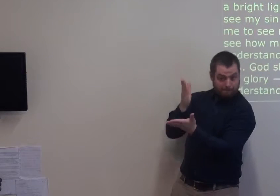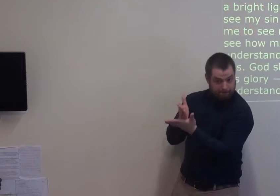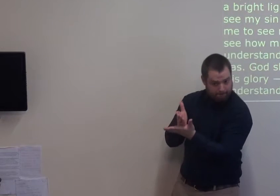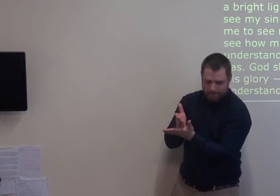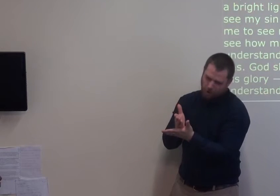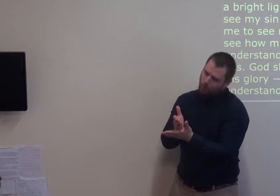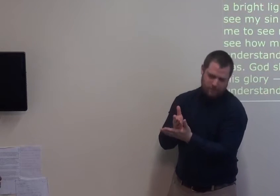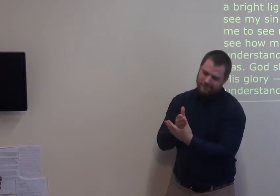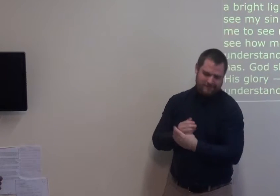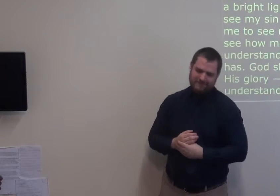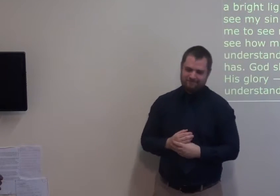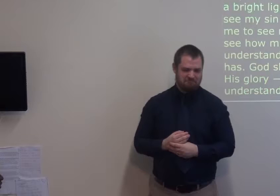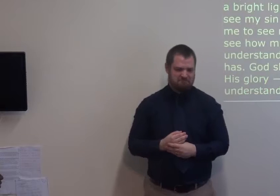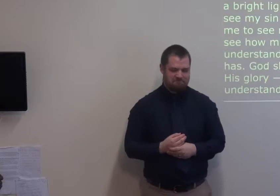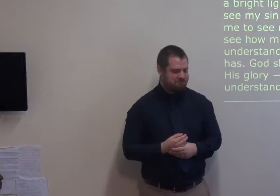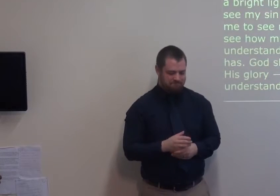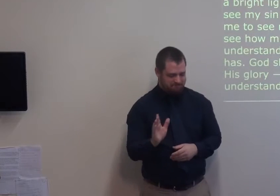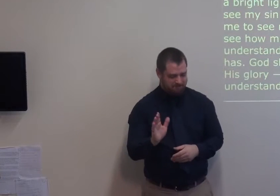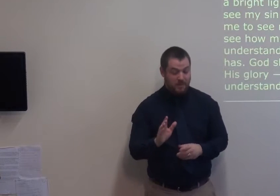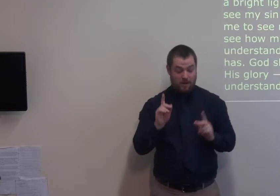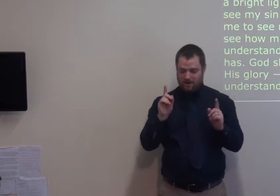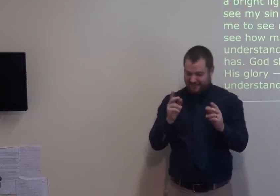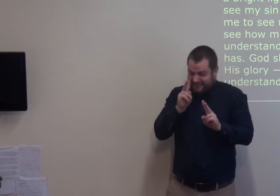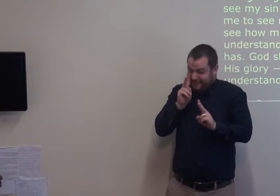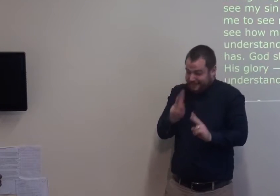No. I see my sin.